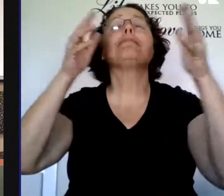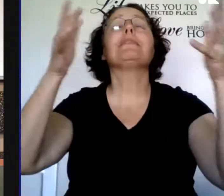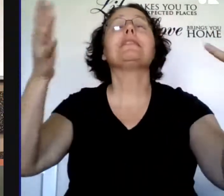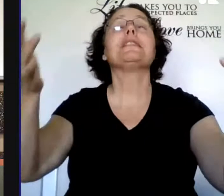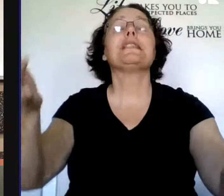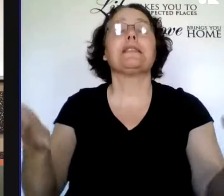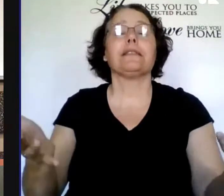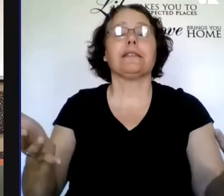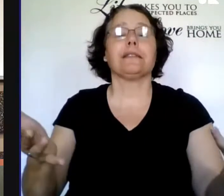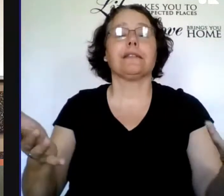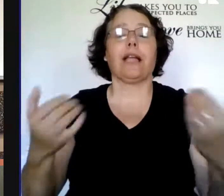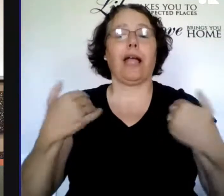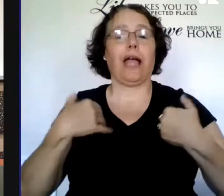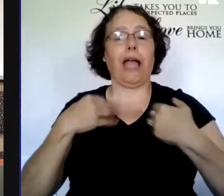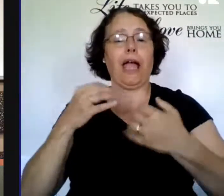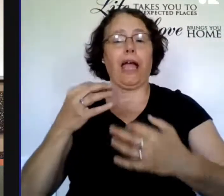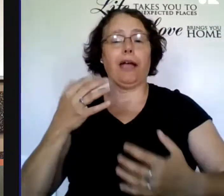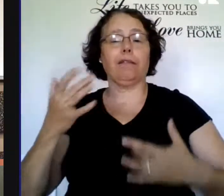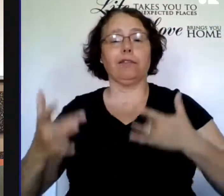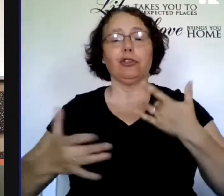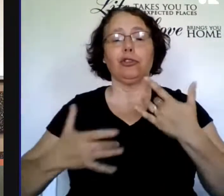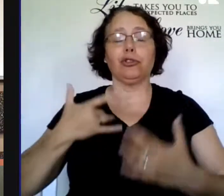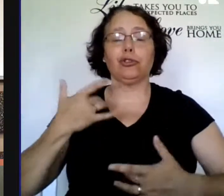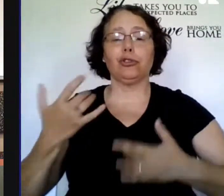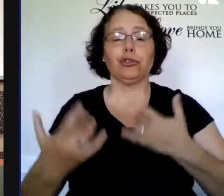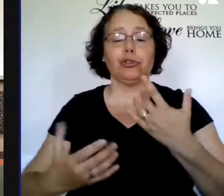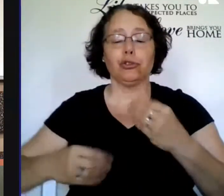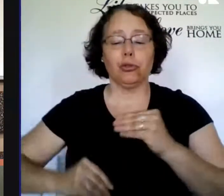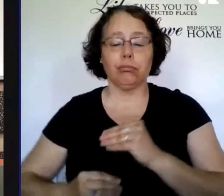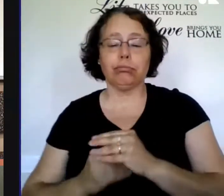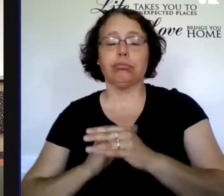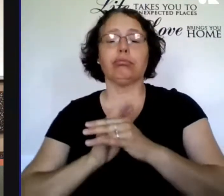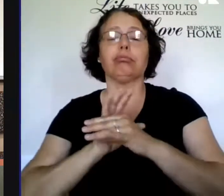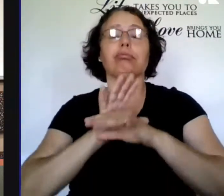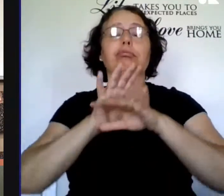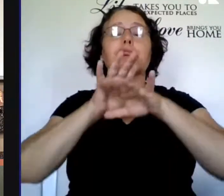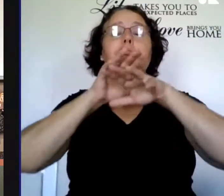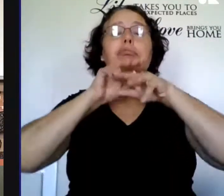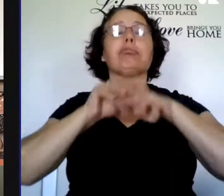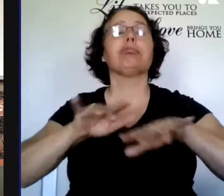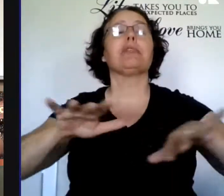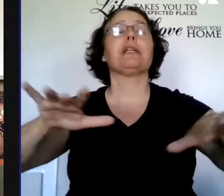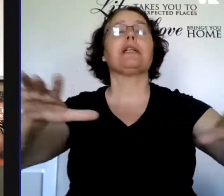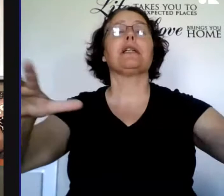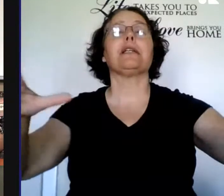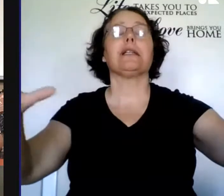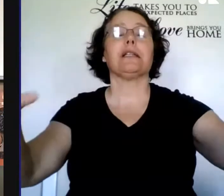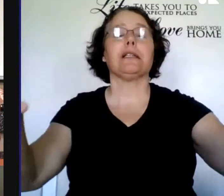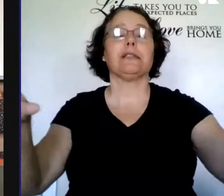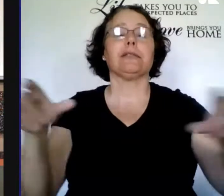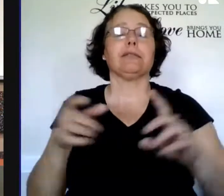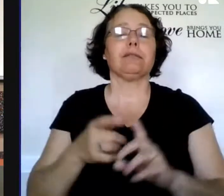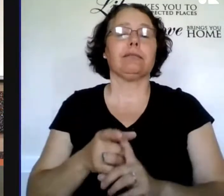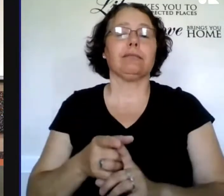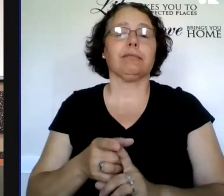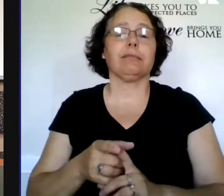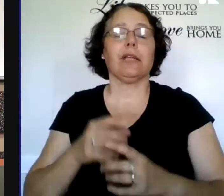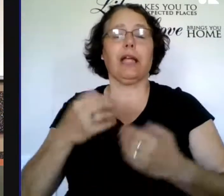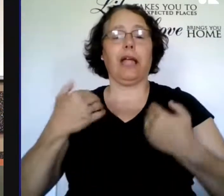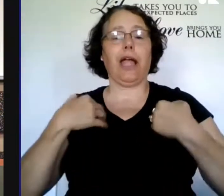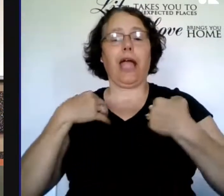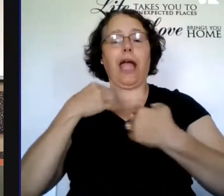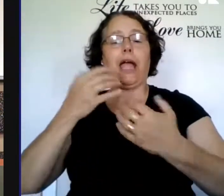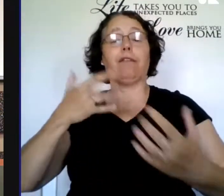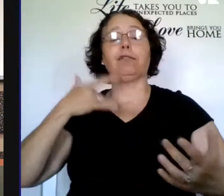Got joy like a fountain in my soul. I've got